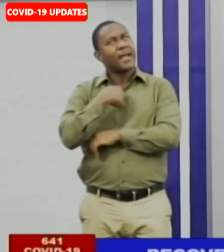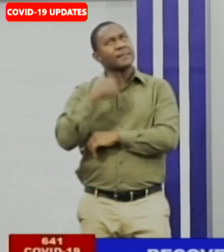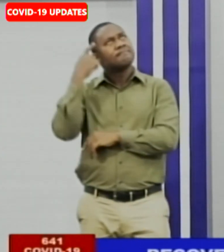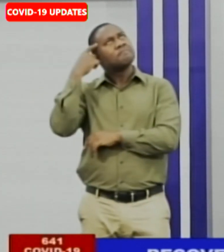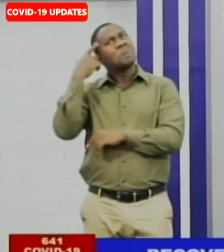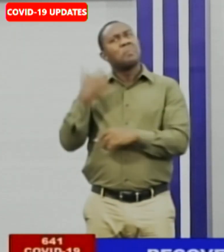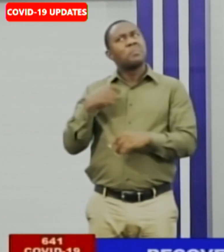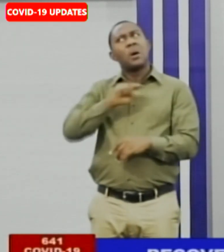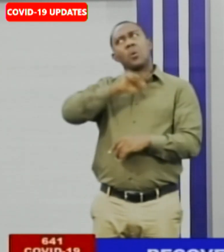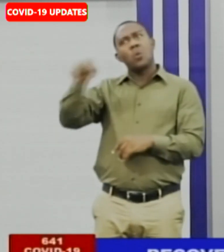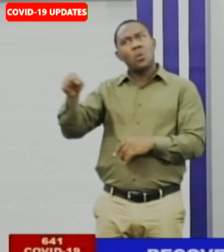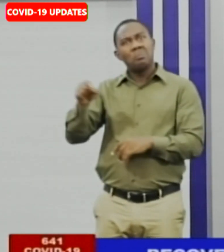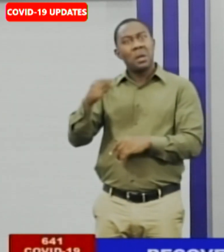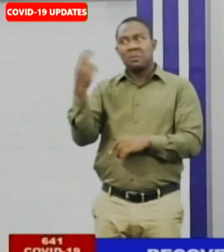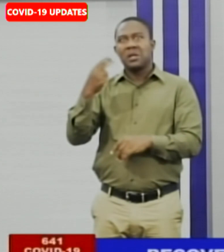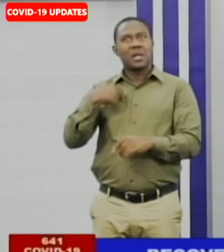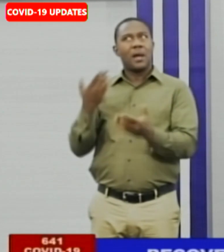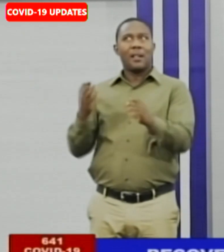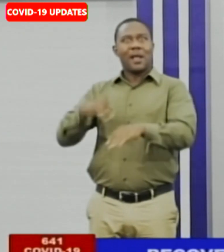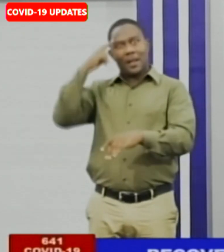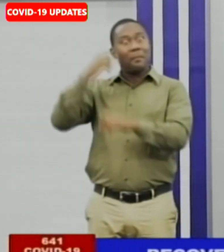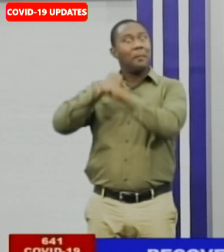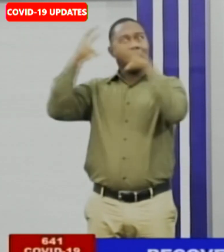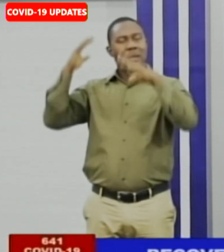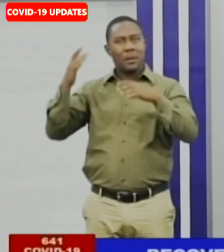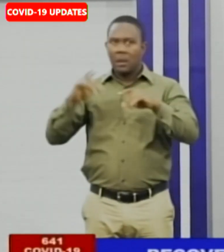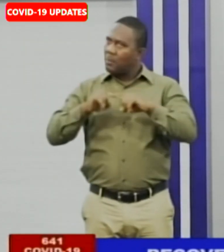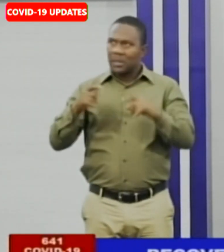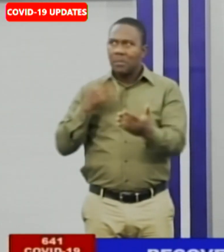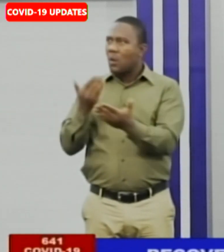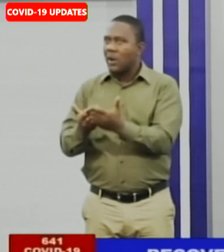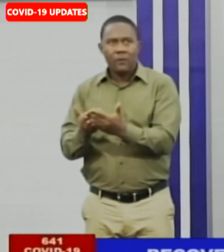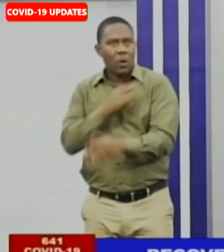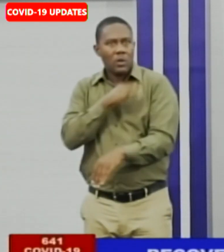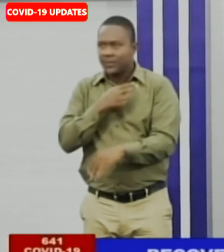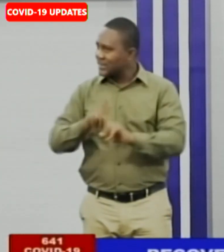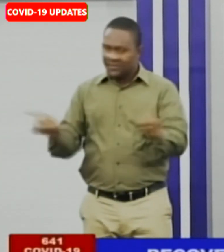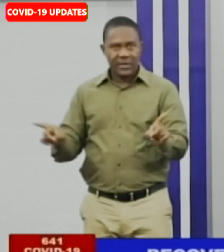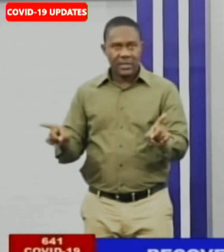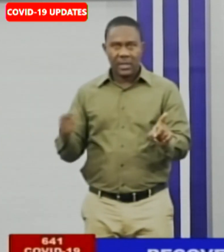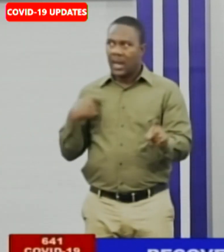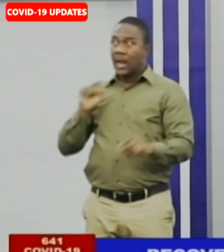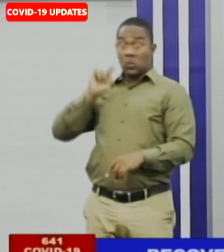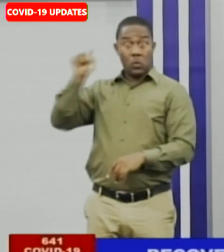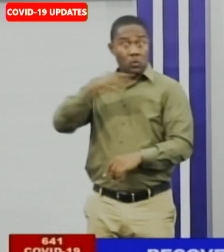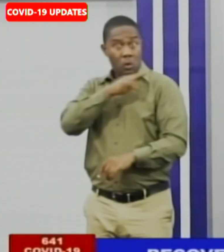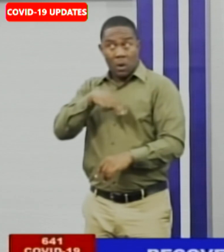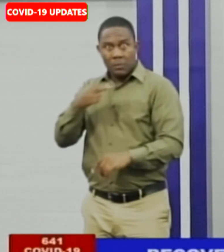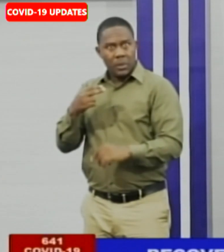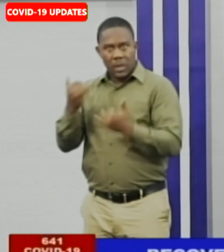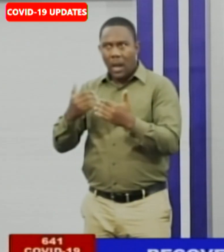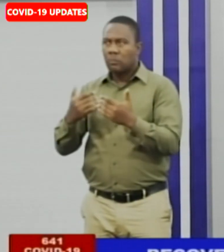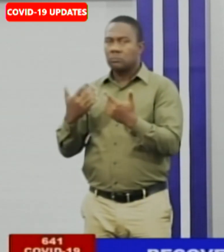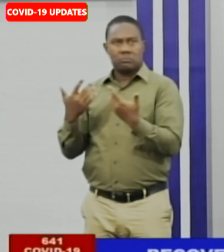3rd day I'll die. But when I went there, I realized that it's not like that. I went and I'm back. People will also go